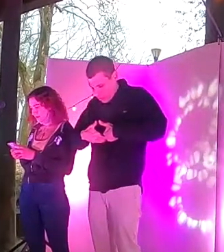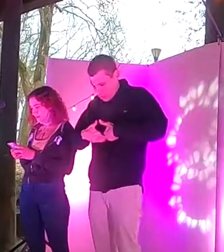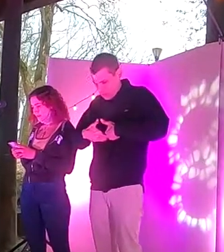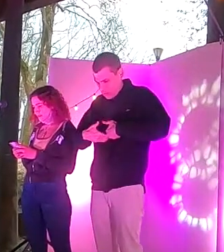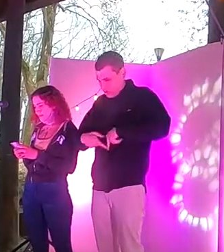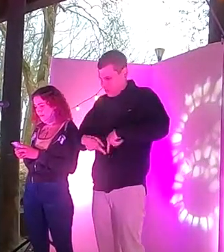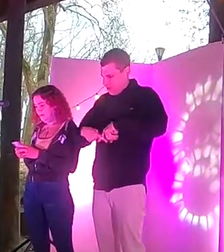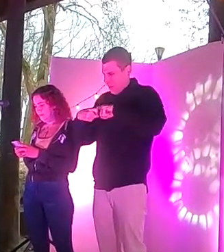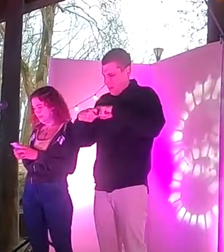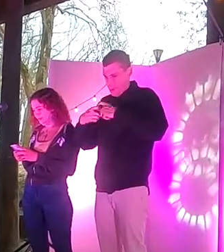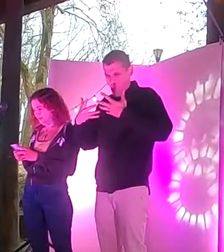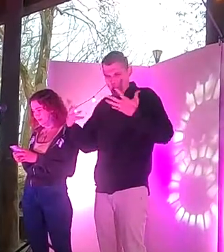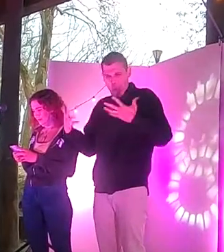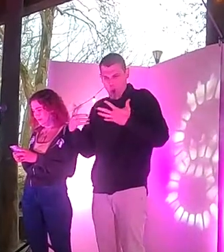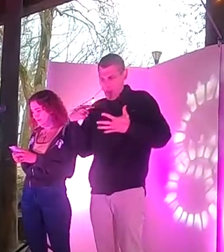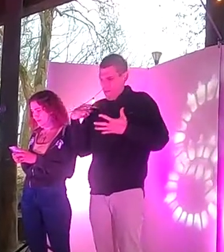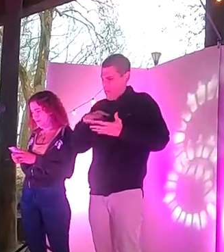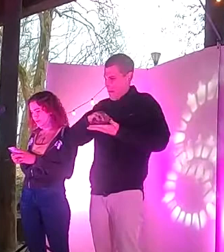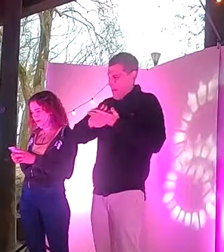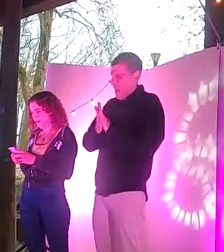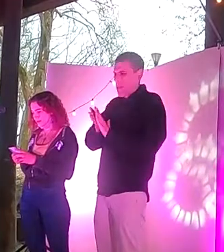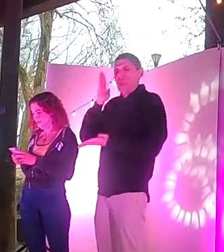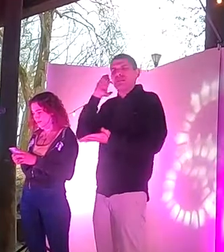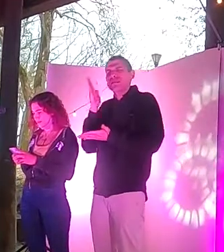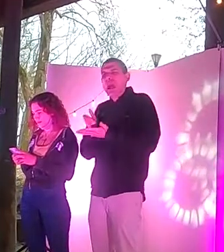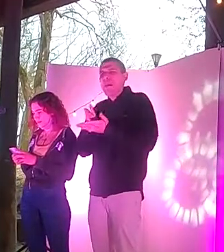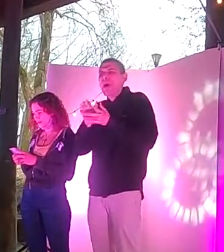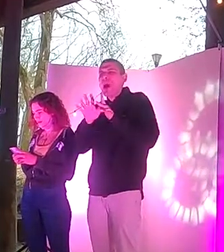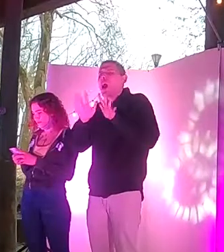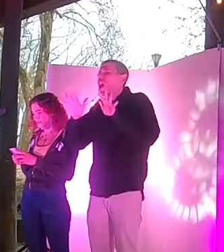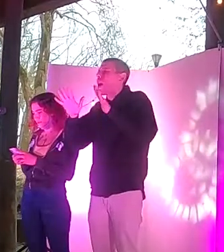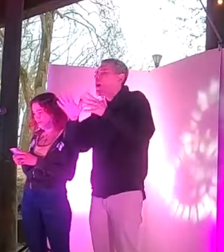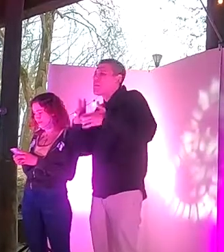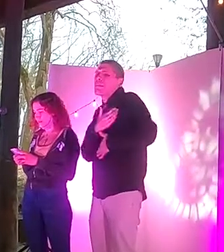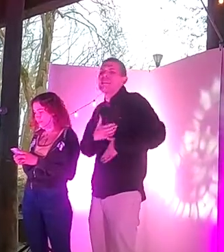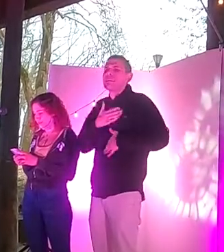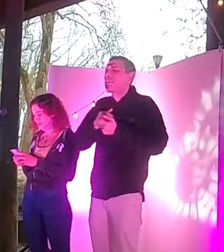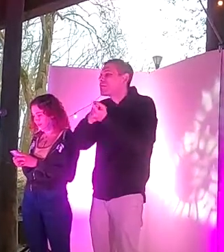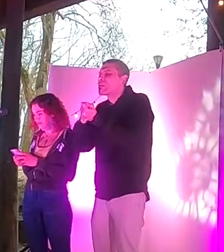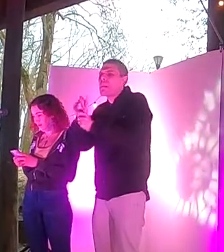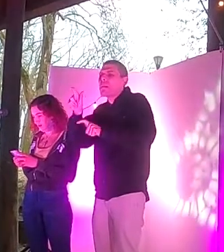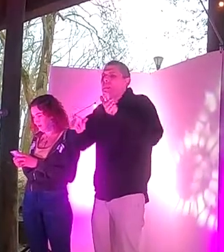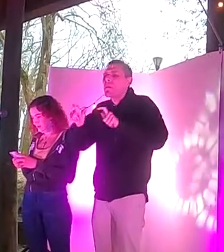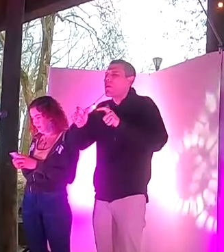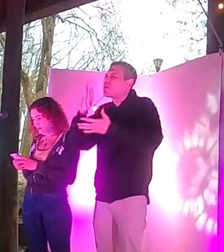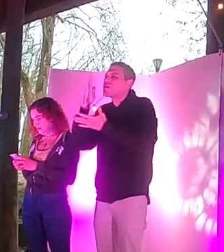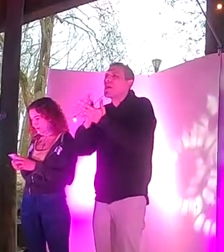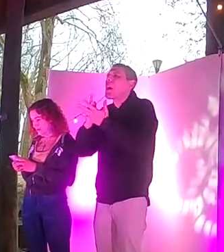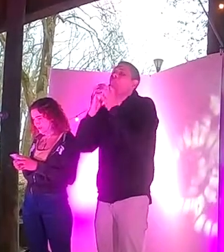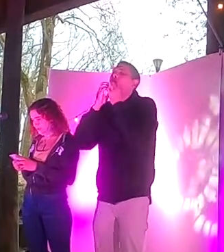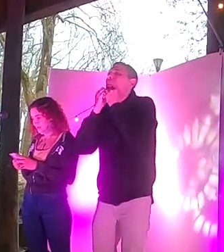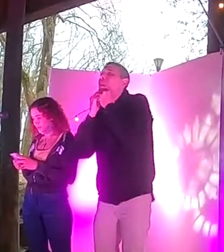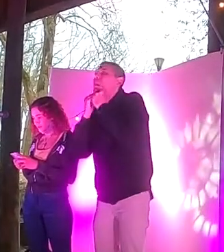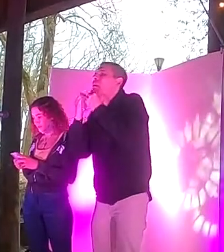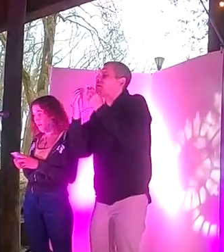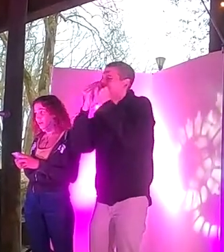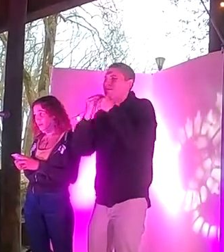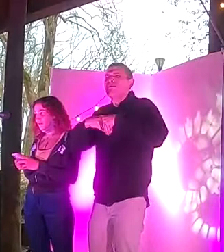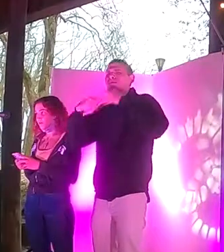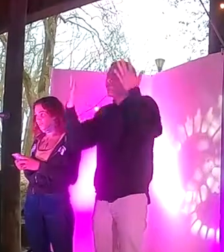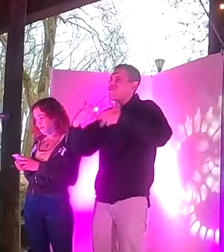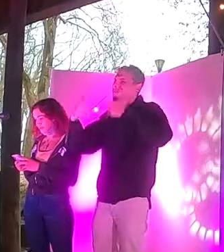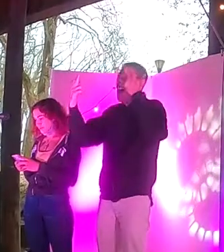become? Stop people pleasing. Stop making excuses for the lack of love. Stop giving a single fuck. My soul